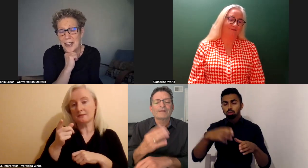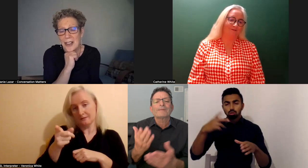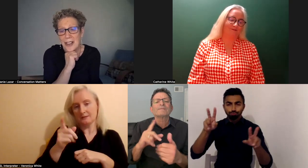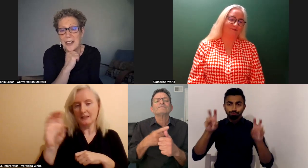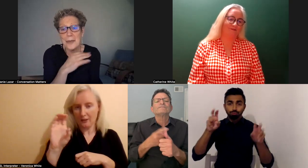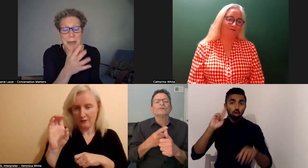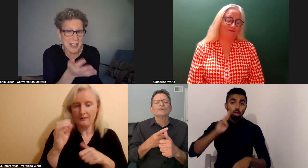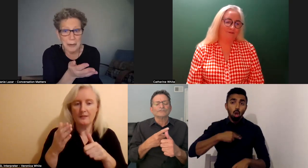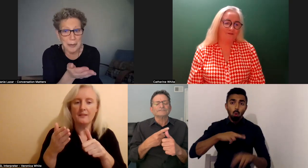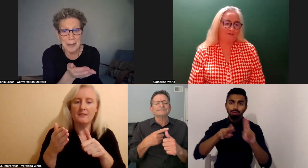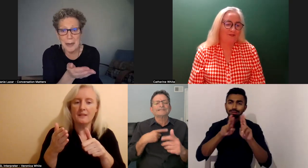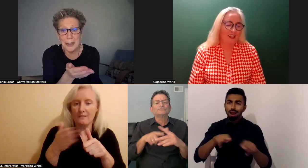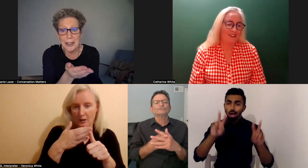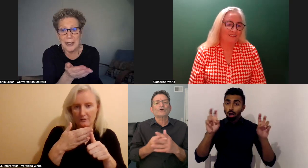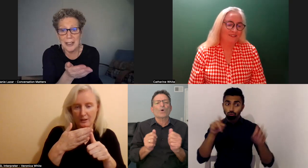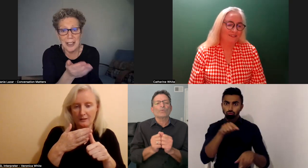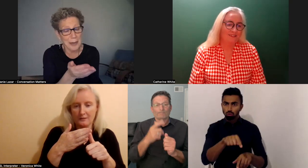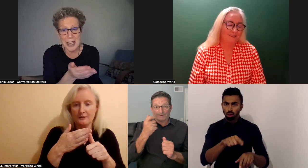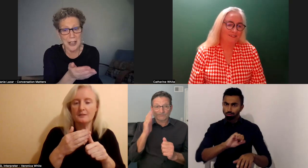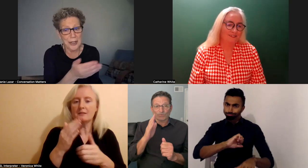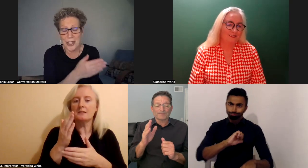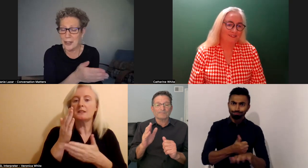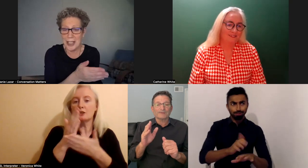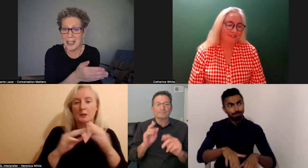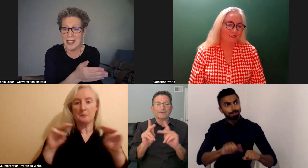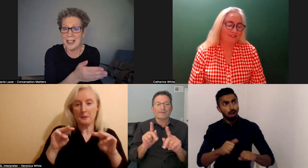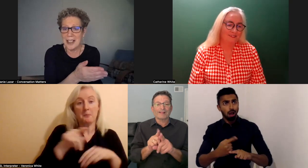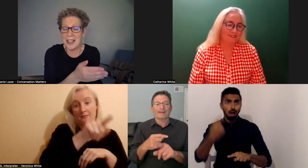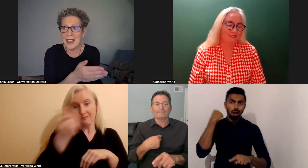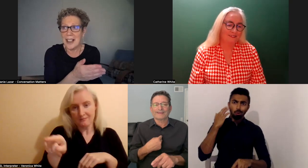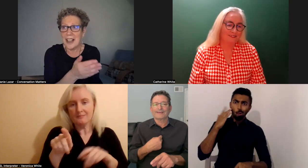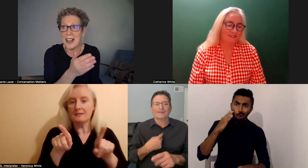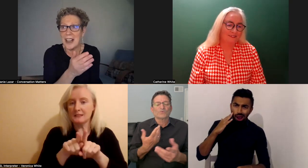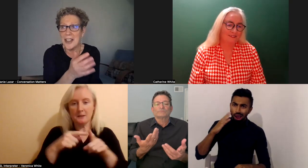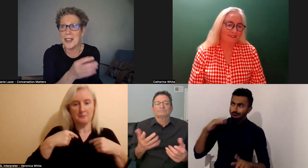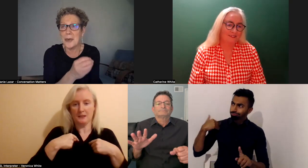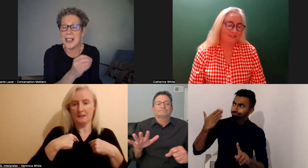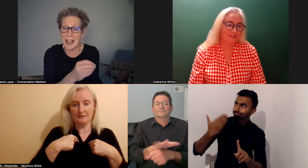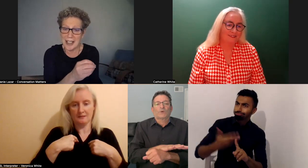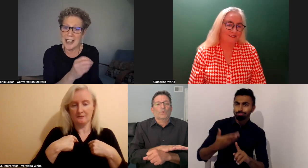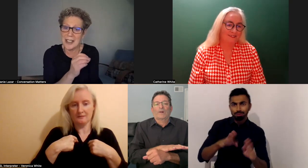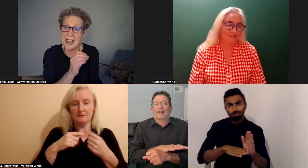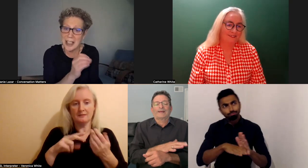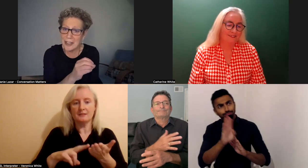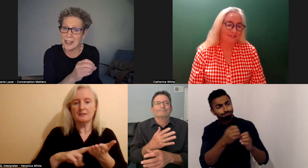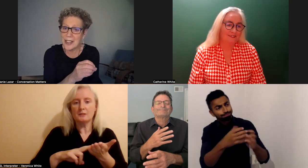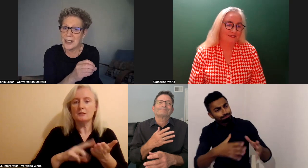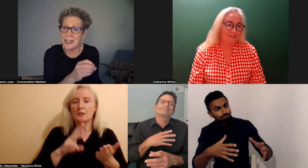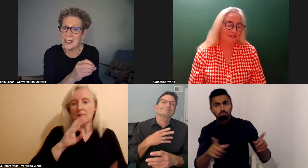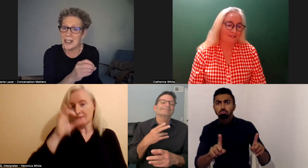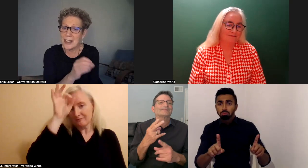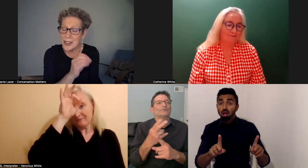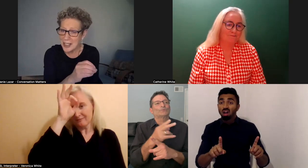with, because there will be people like me who are totally, I use the word lightly,